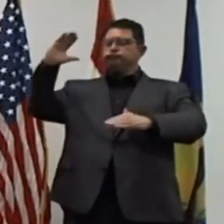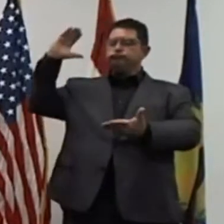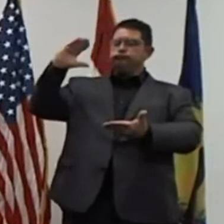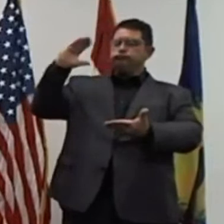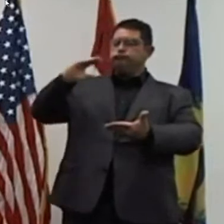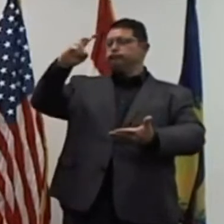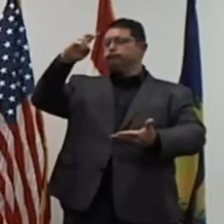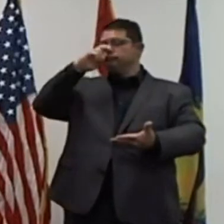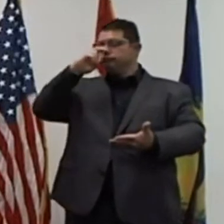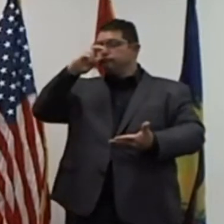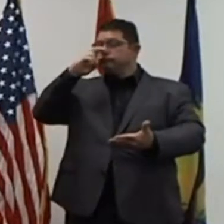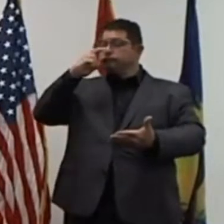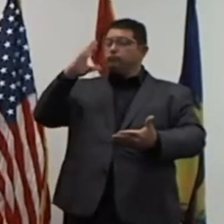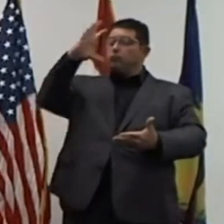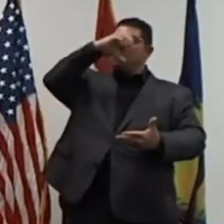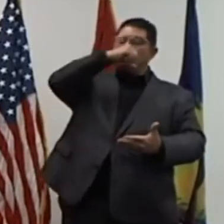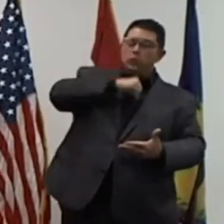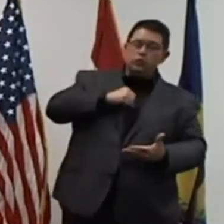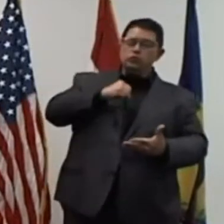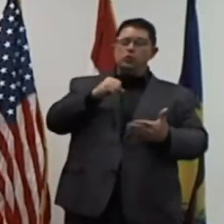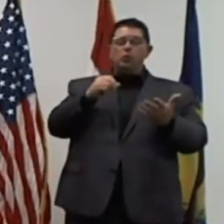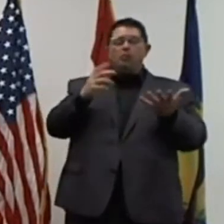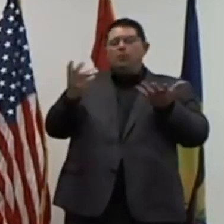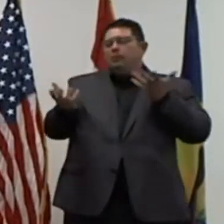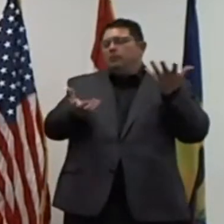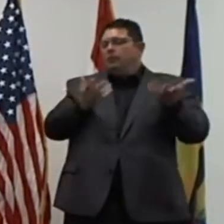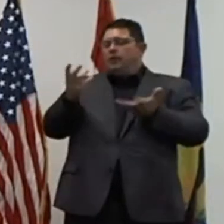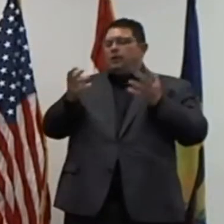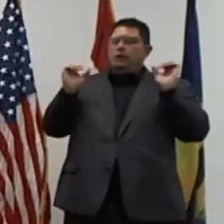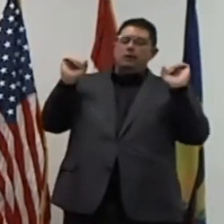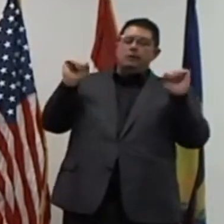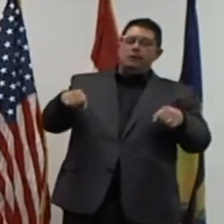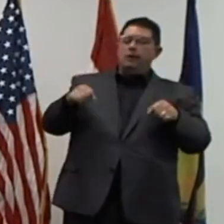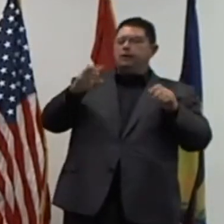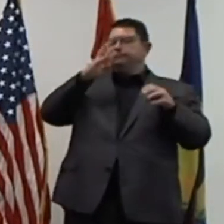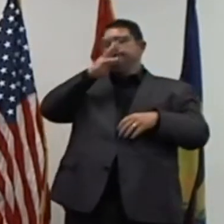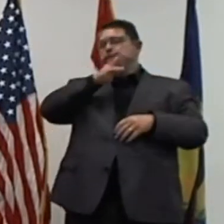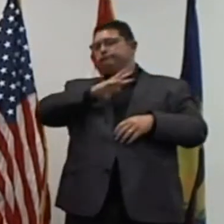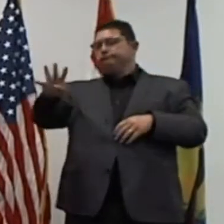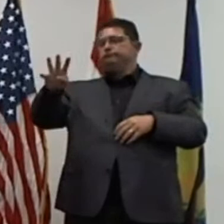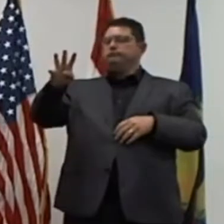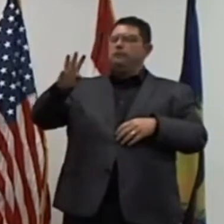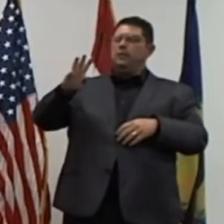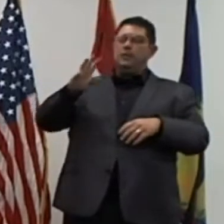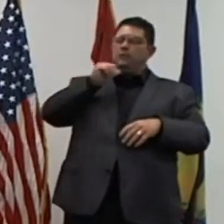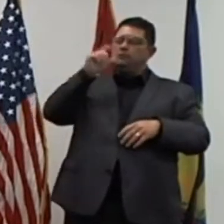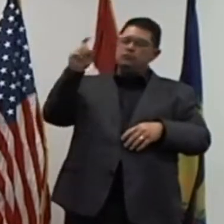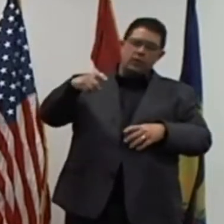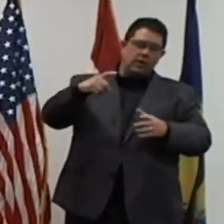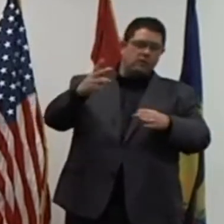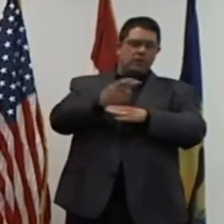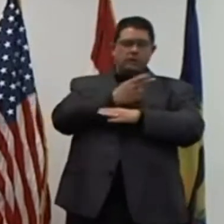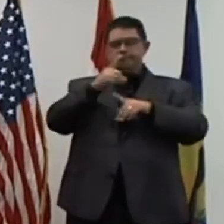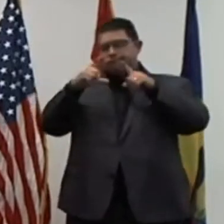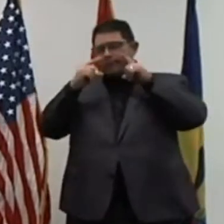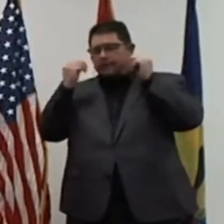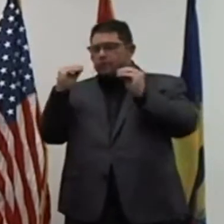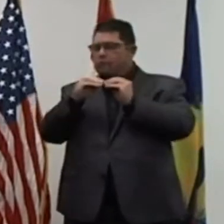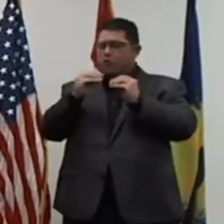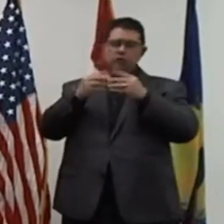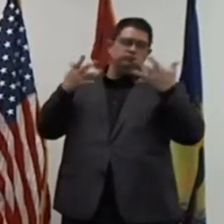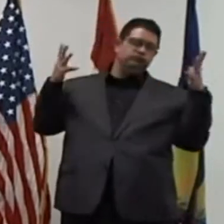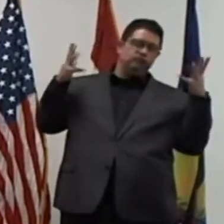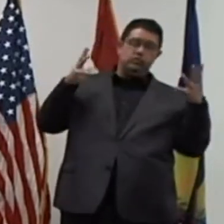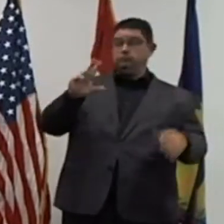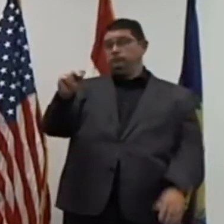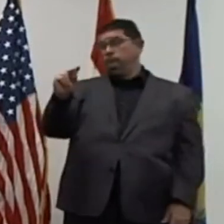capacity in businesses, that also means that we should that we're okay, we don't have to wear a mask anymore, or that this is over. In fact,